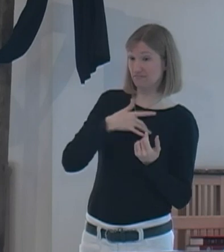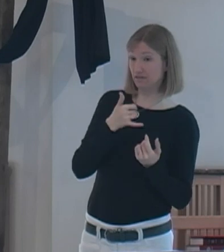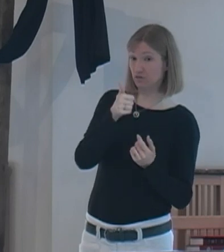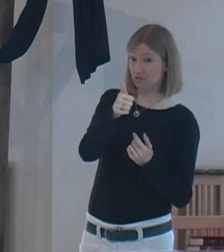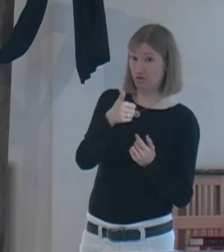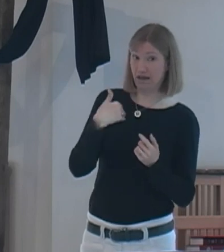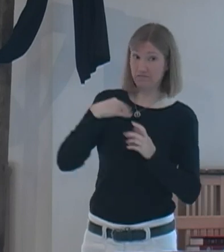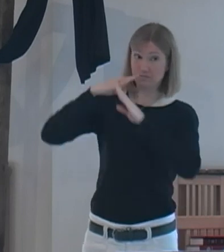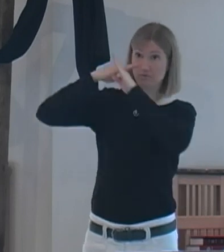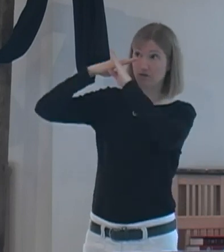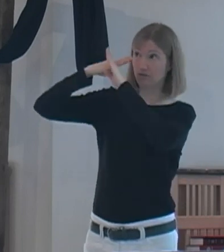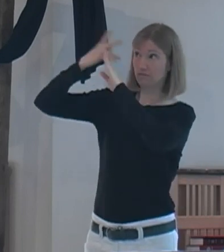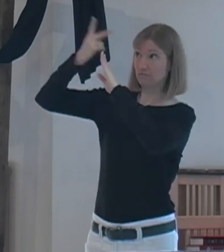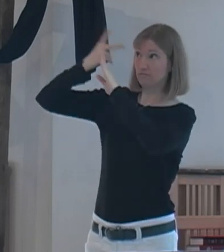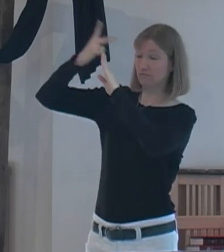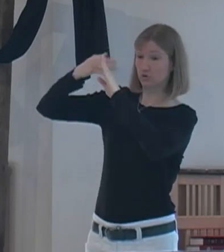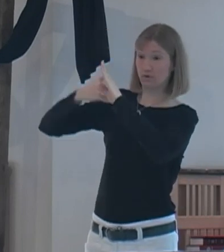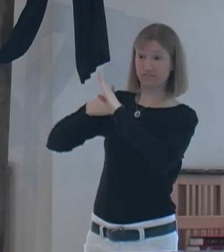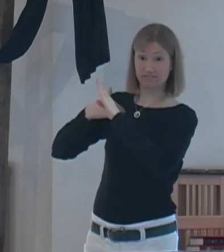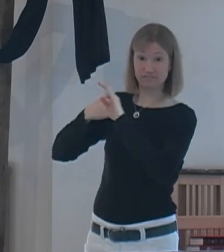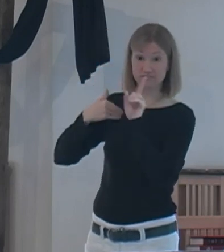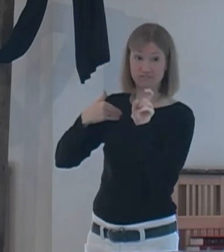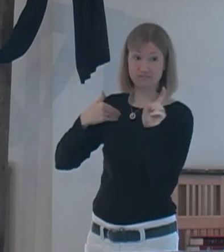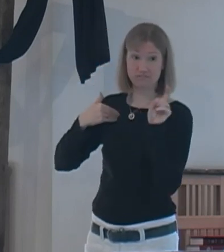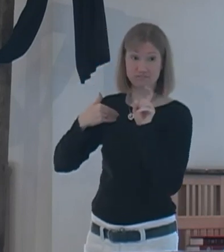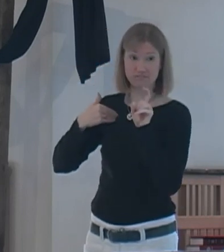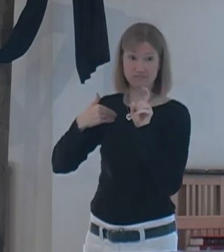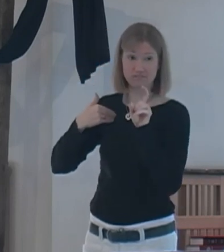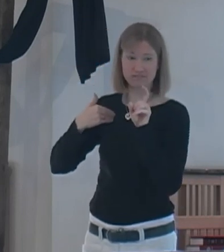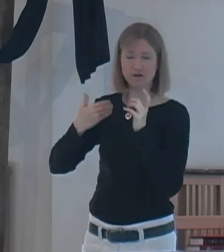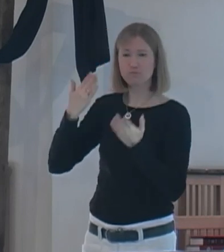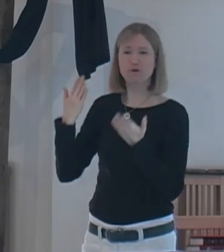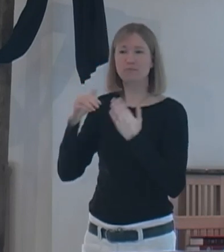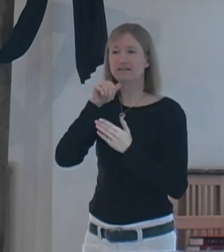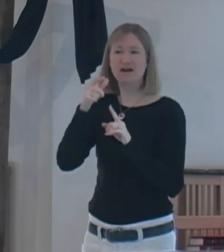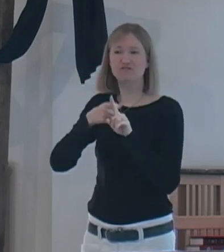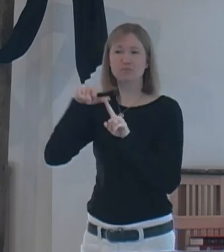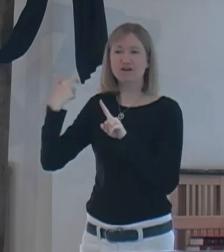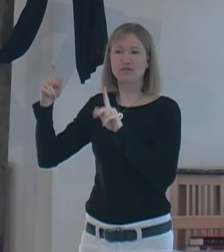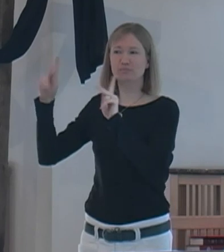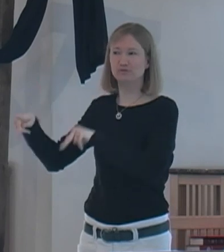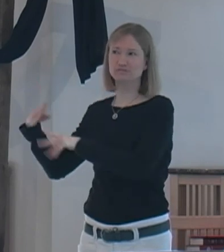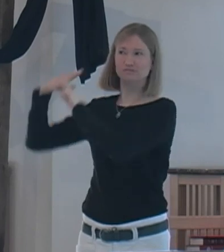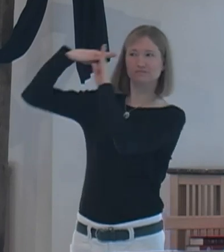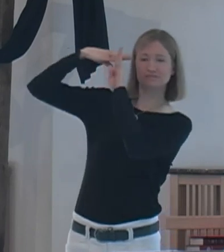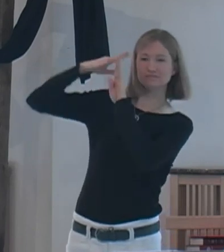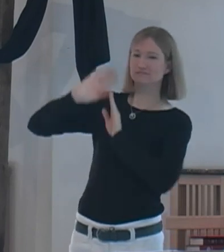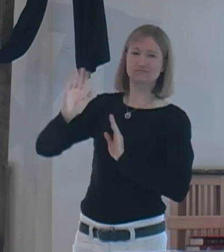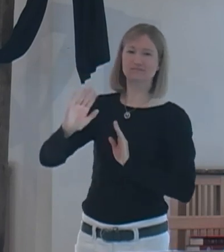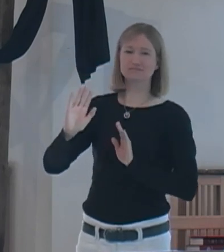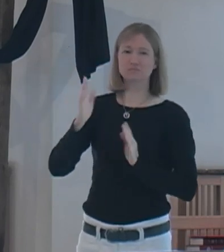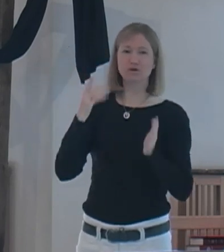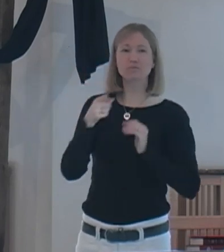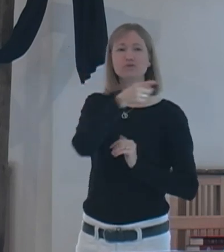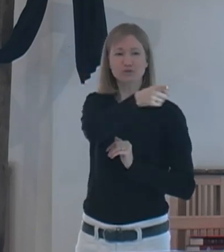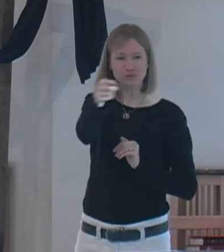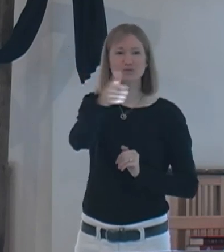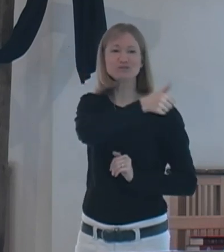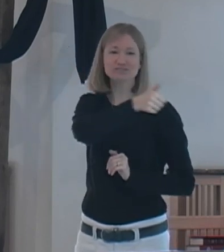barriers? Chances are they're not the barriers somebody else put up, but they're the barriers that you have put up.